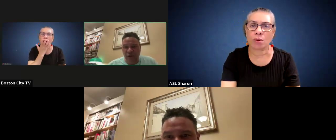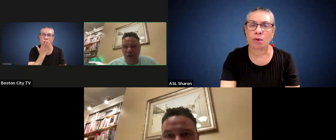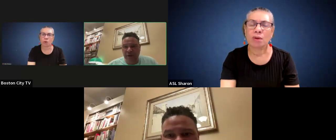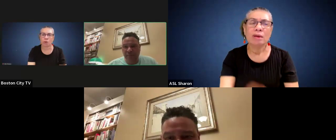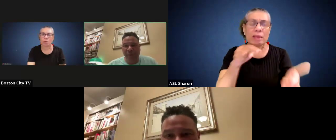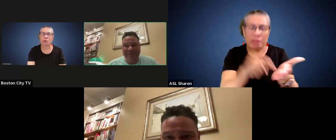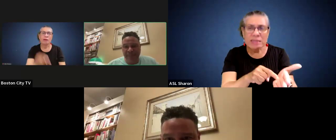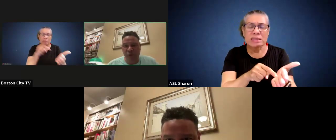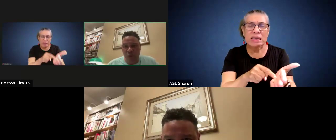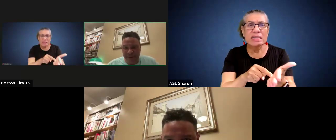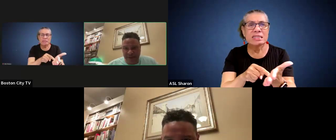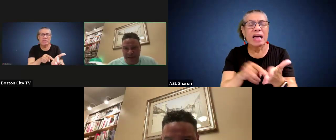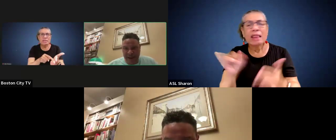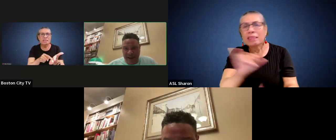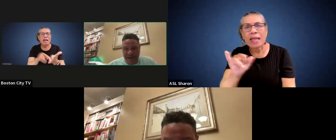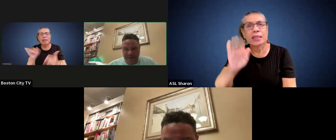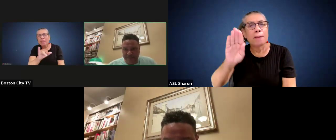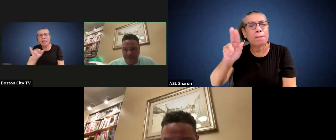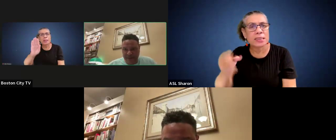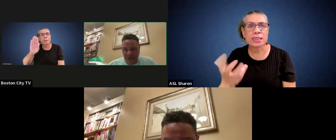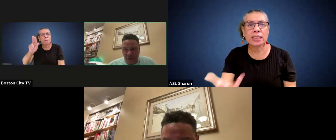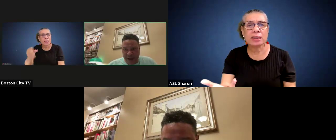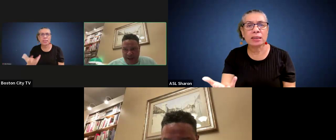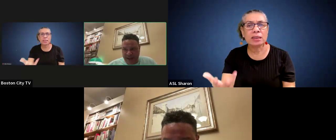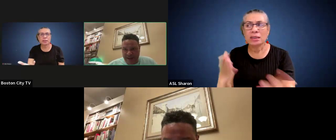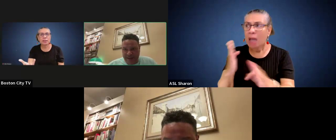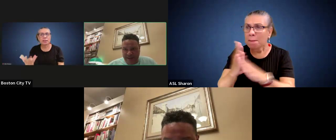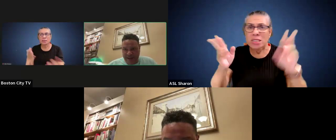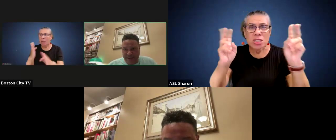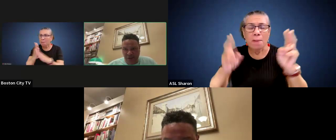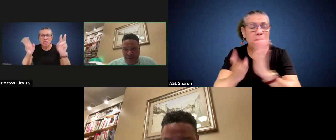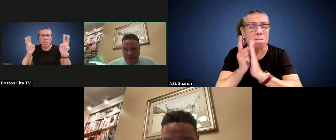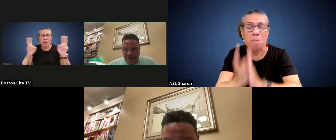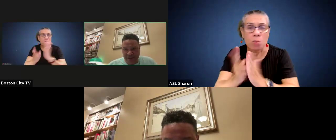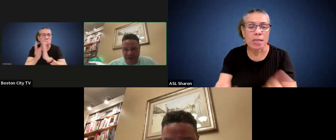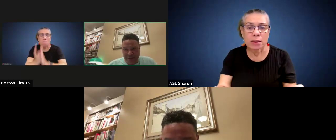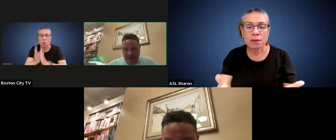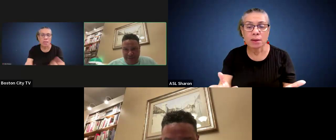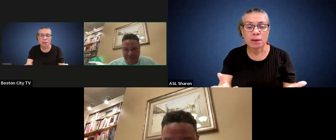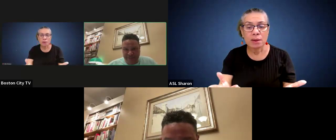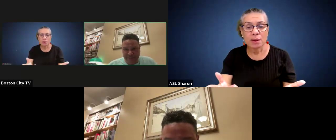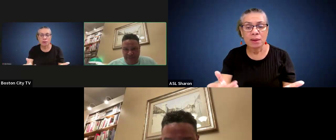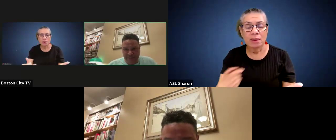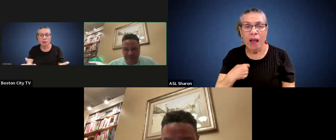seminal busing moment. And, I can only